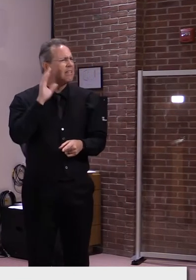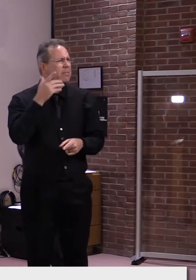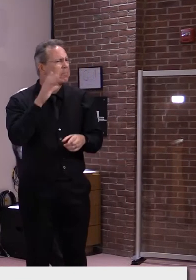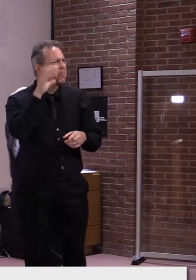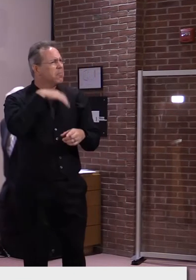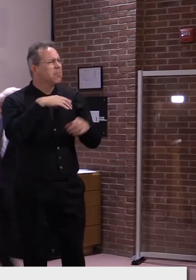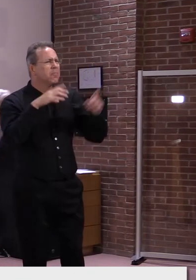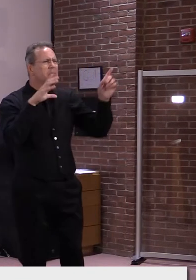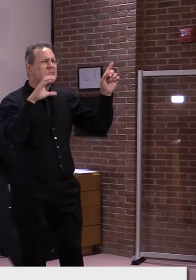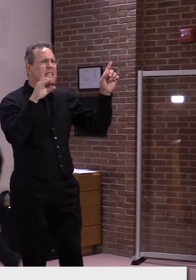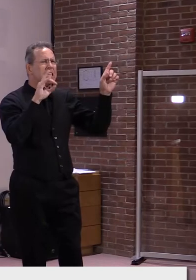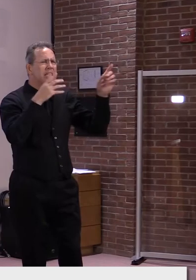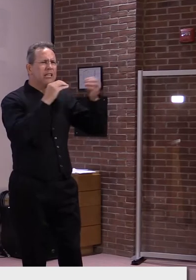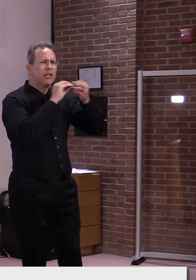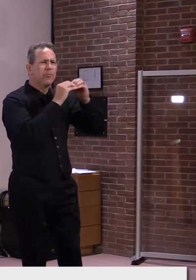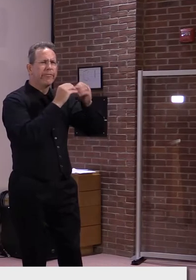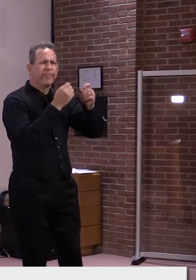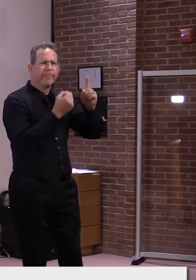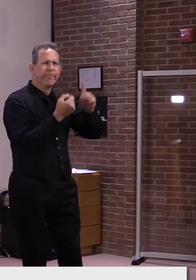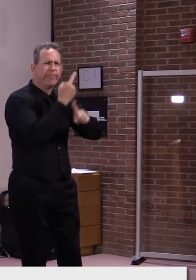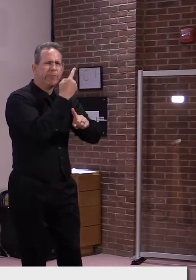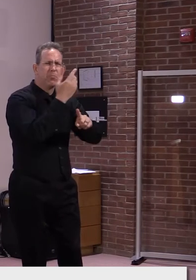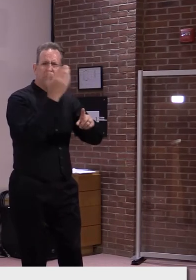Secretary Smith.